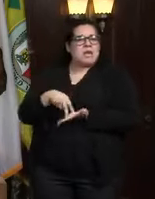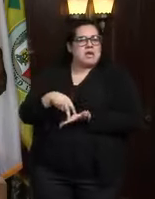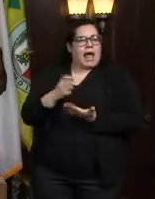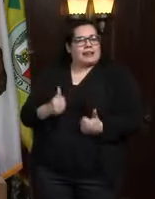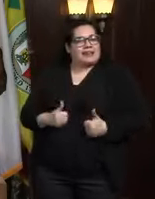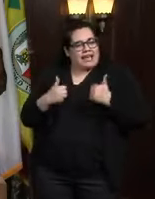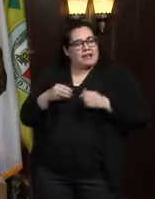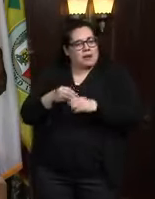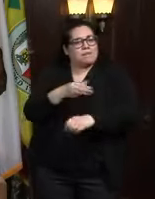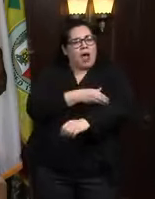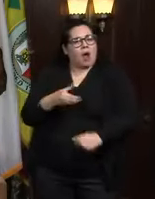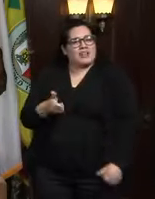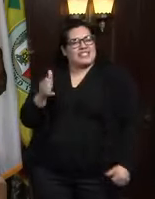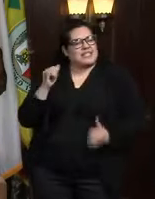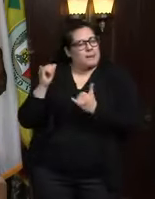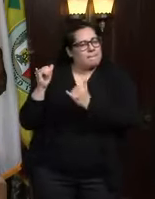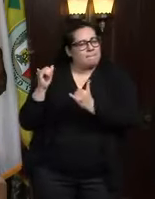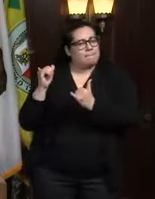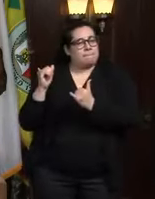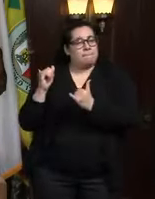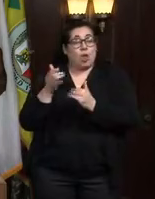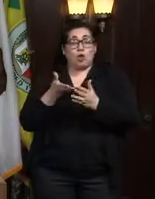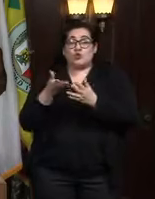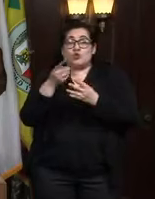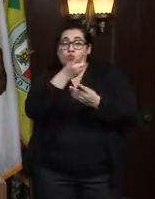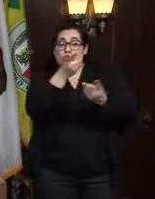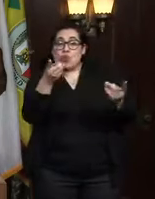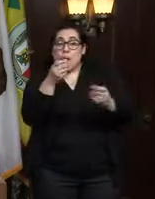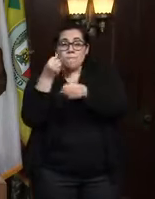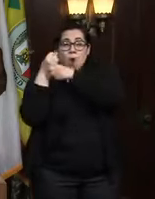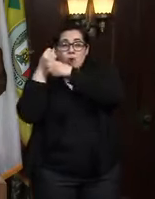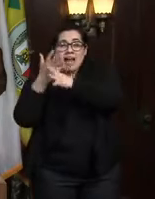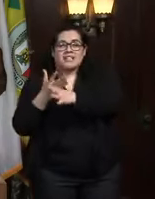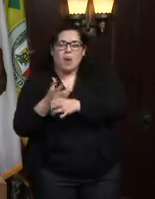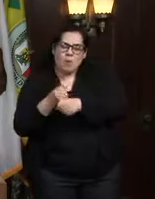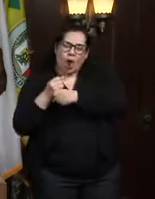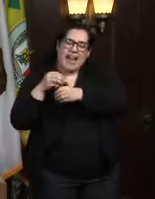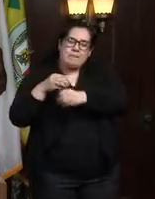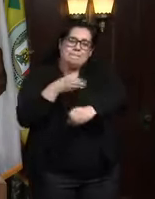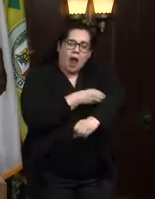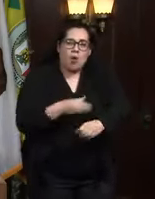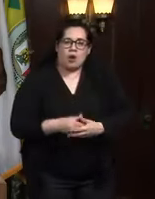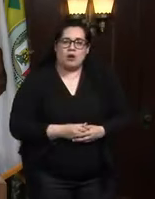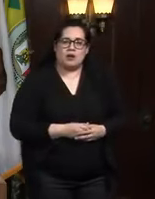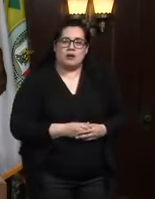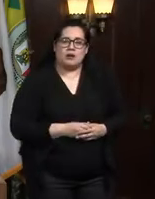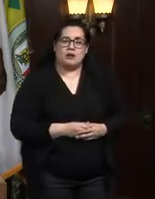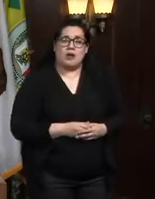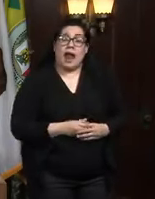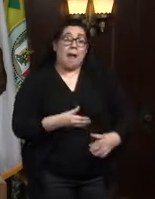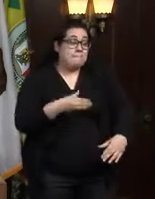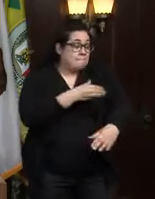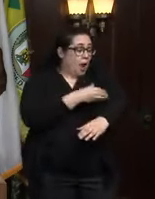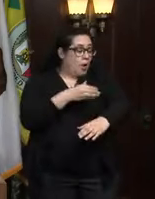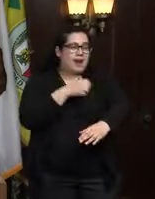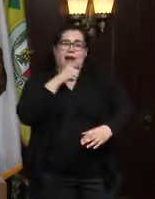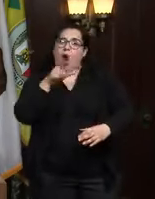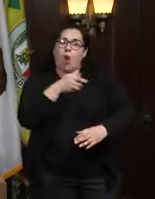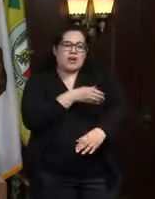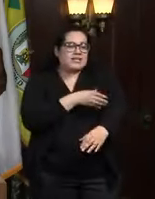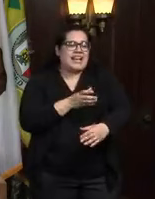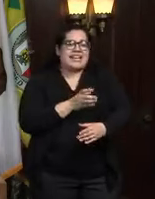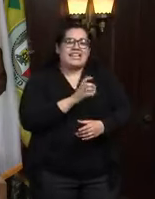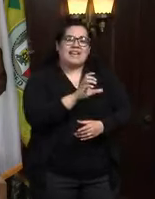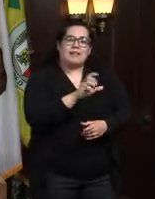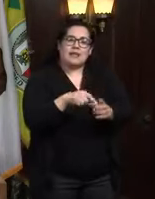to live in power. To the protesters, protest in power. And power is not always given. Sometimes you